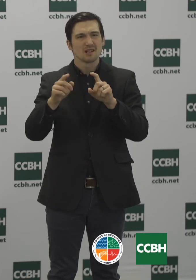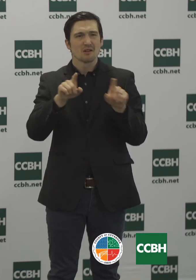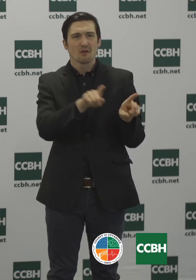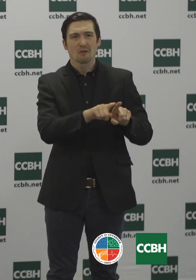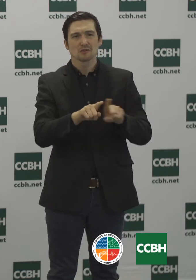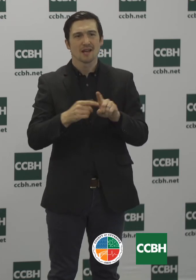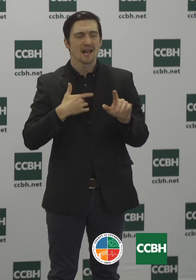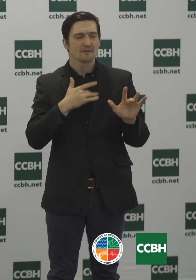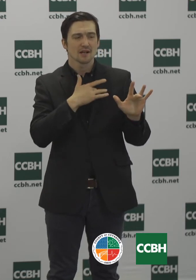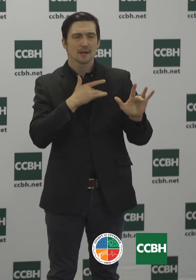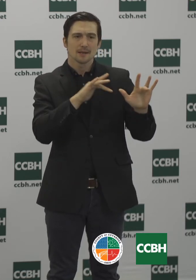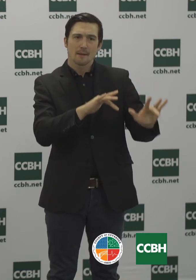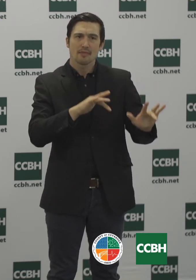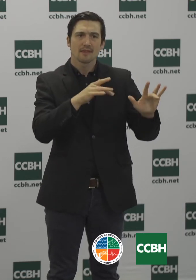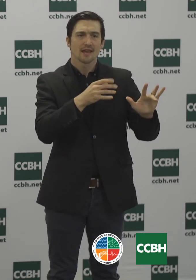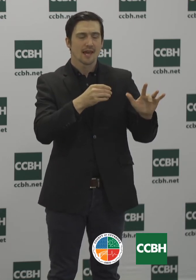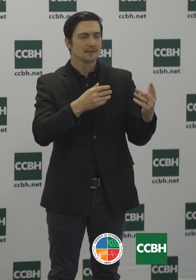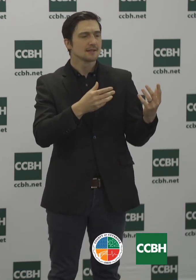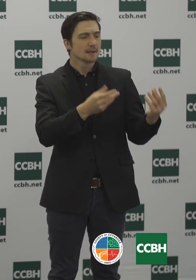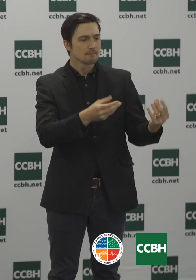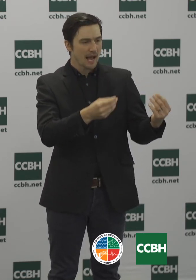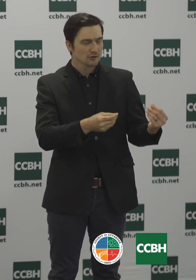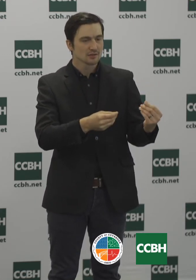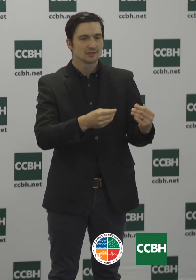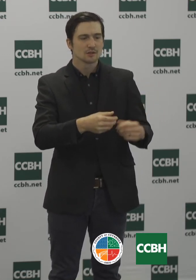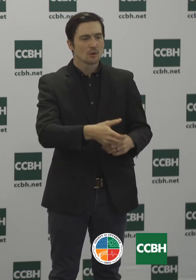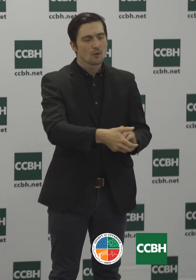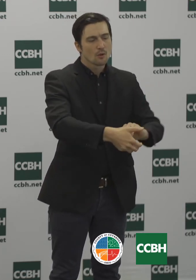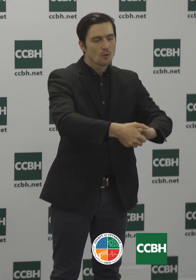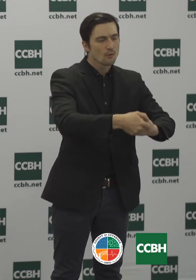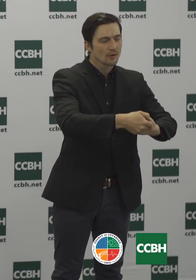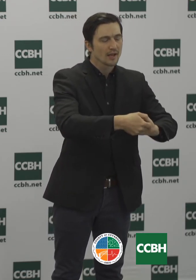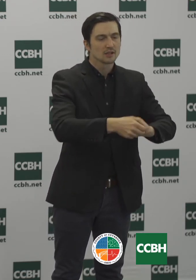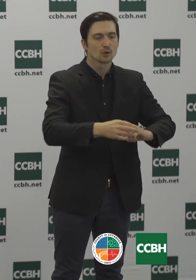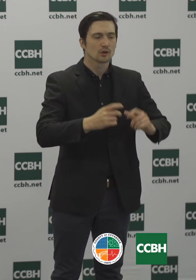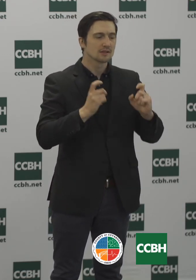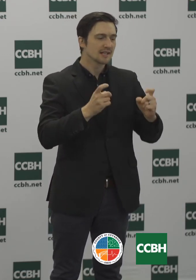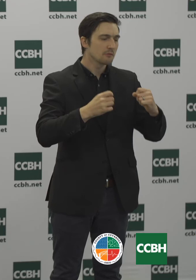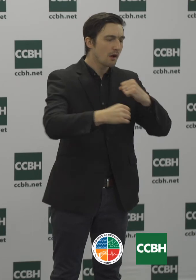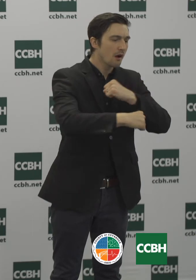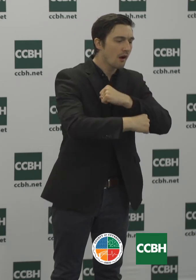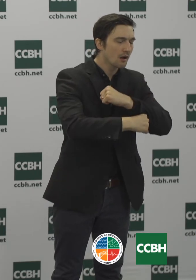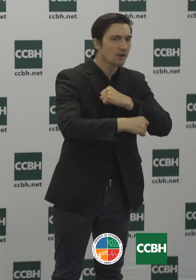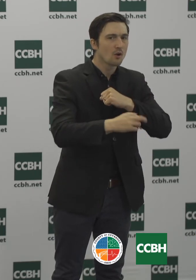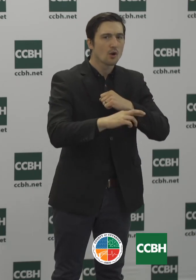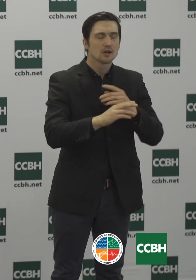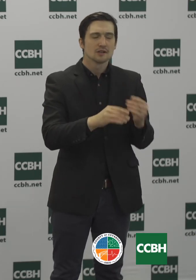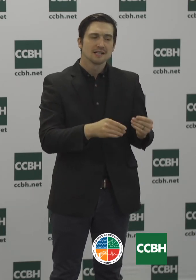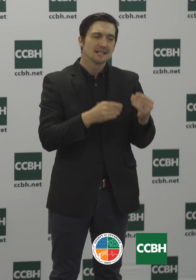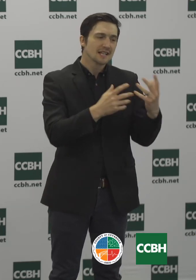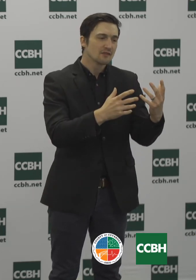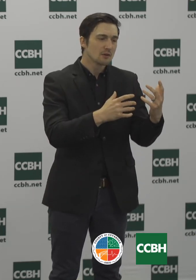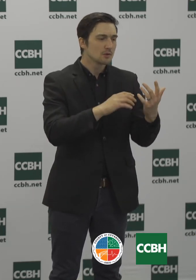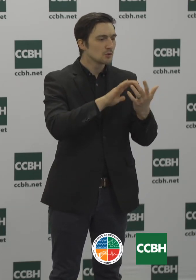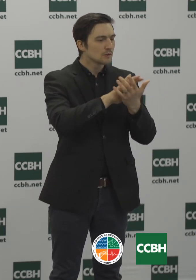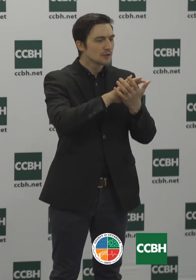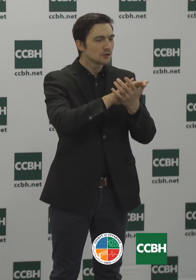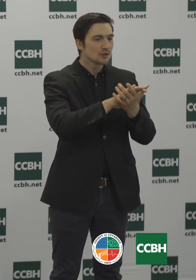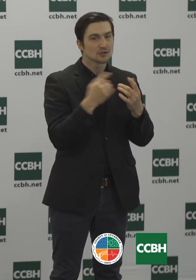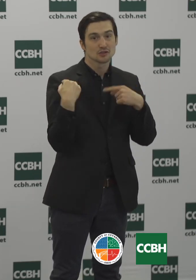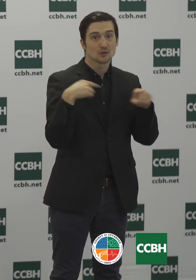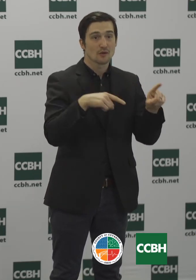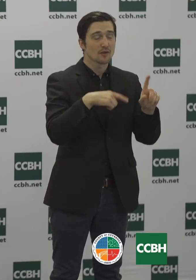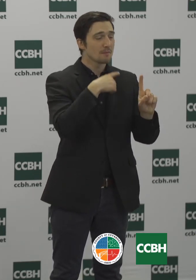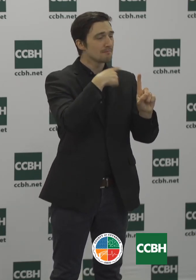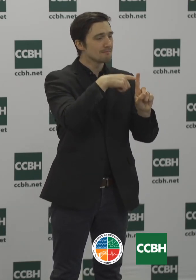people. To hold their hand or give a hug or reassurance in their best of times, which I worked